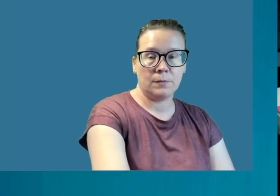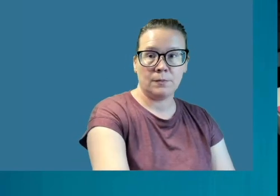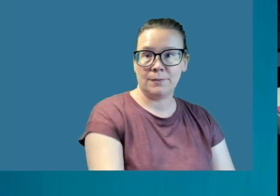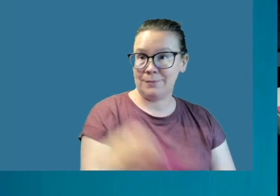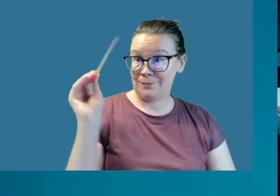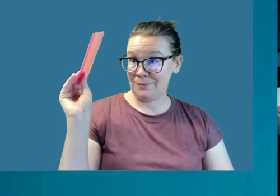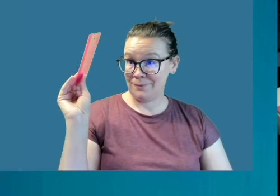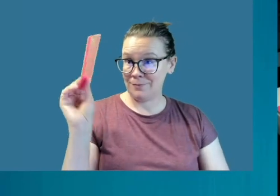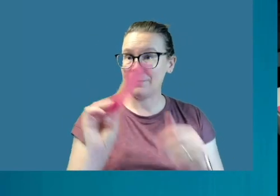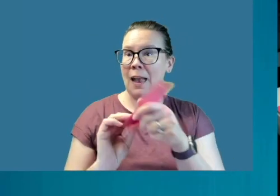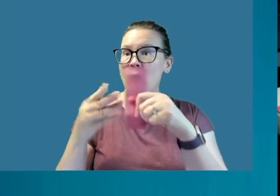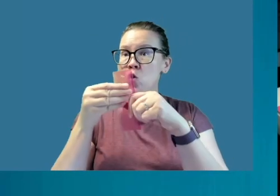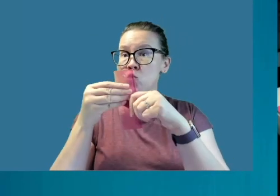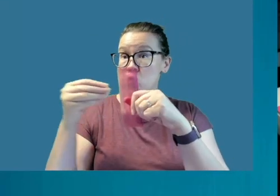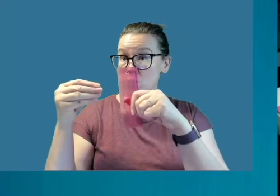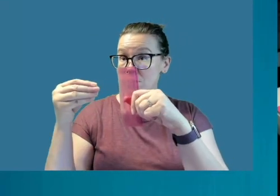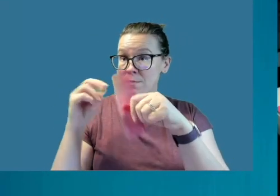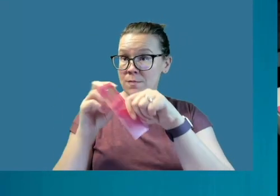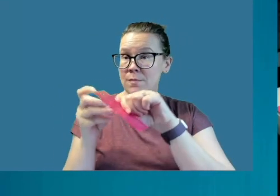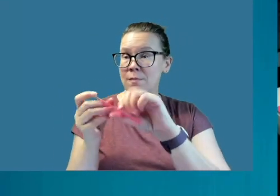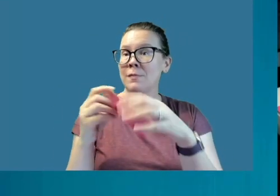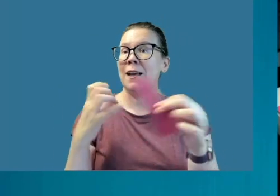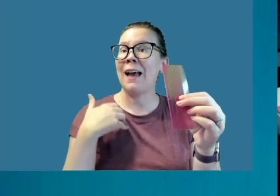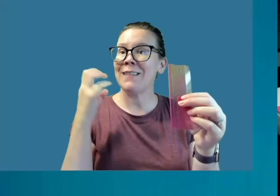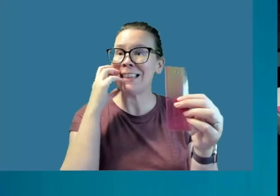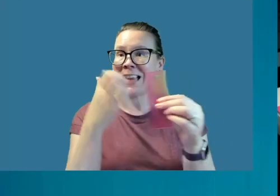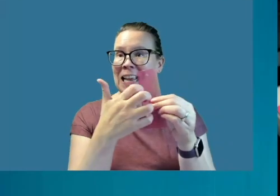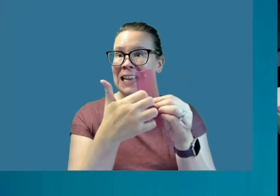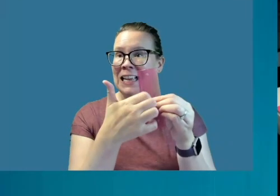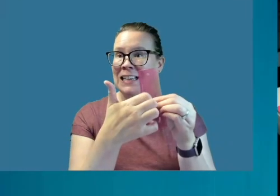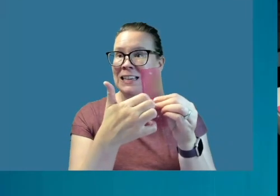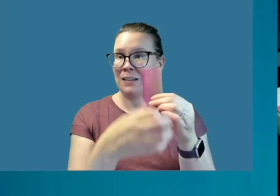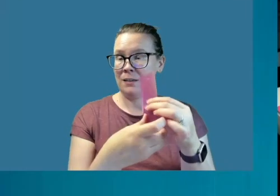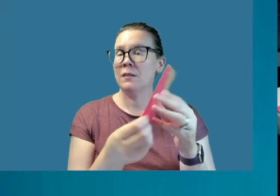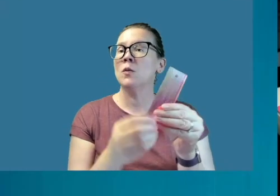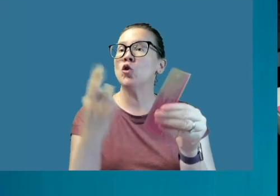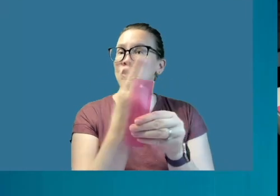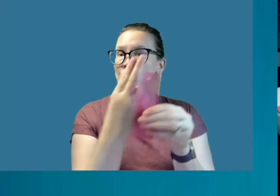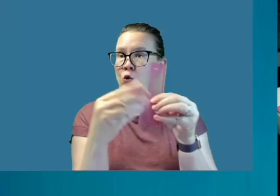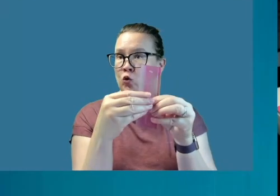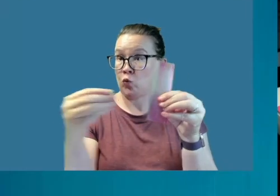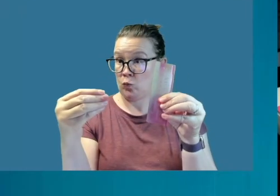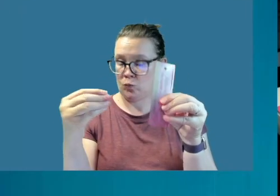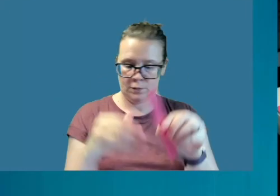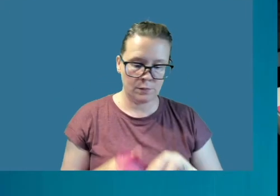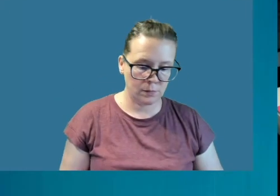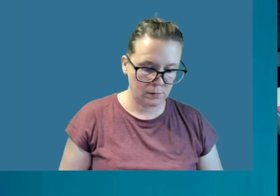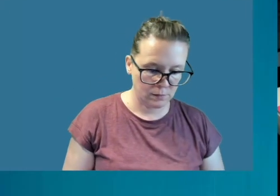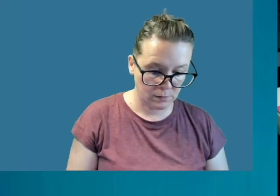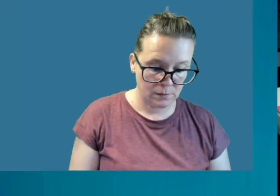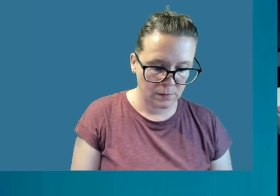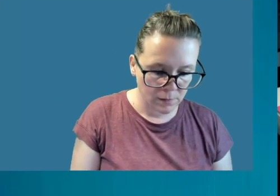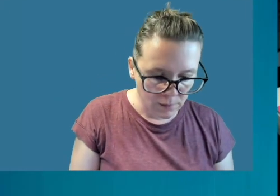number 1, the way I wrote my numbers. So use the side of your ruler that kind of comes to a point. Don't